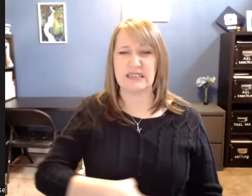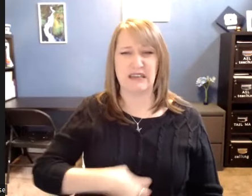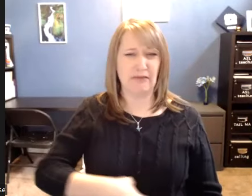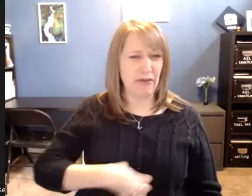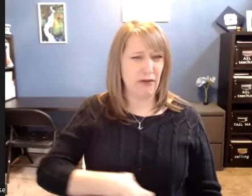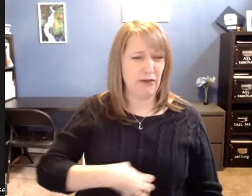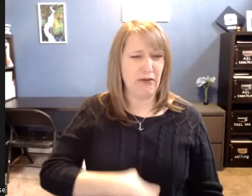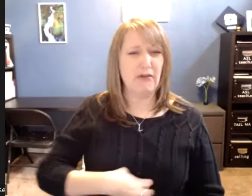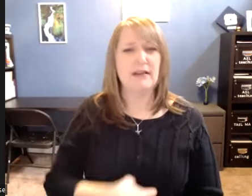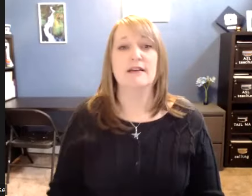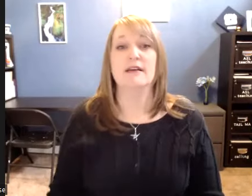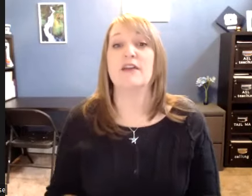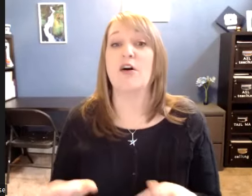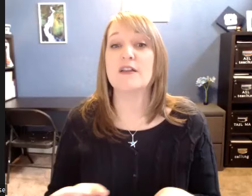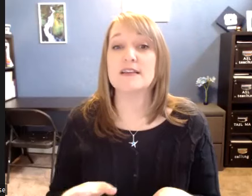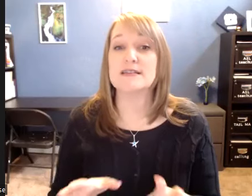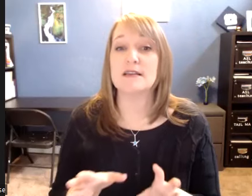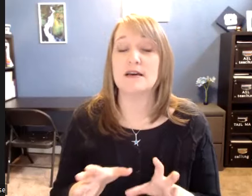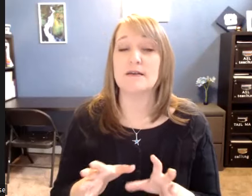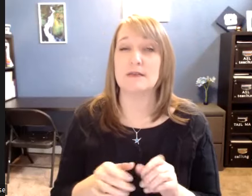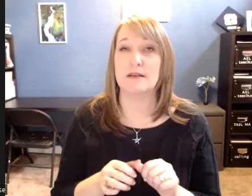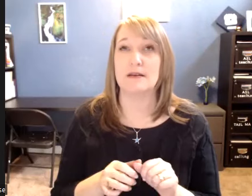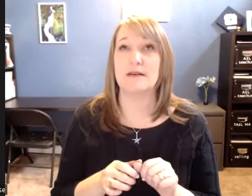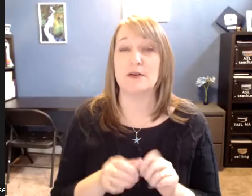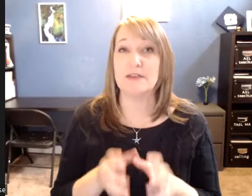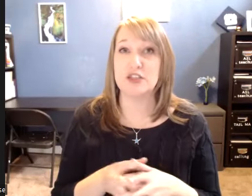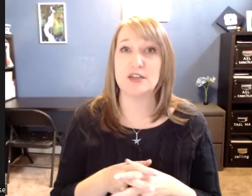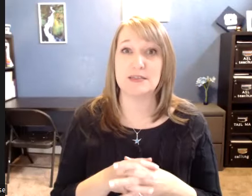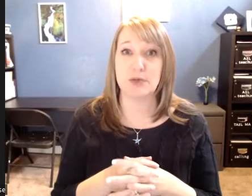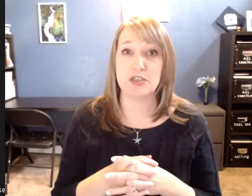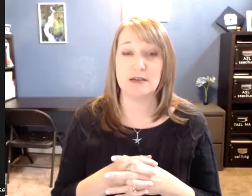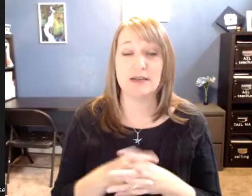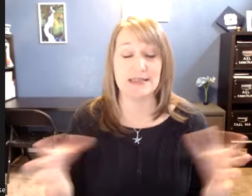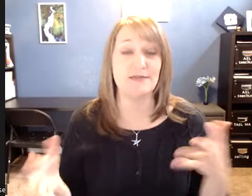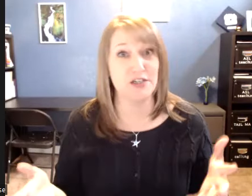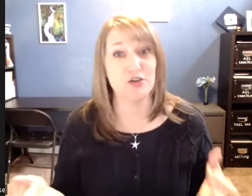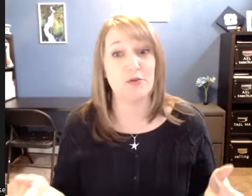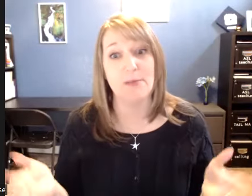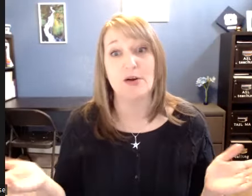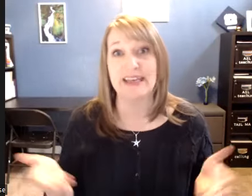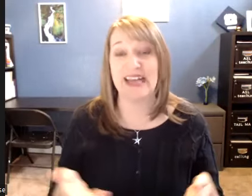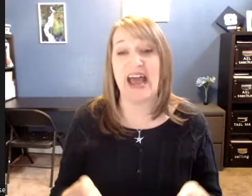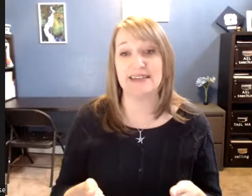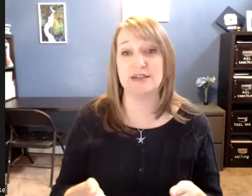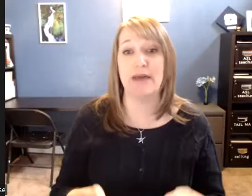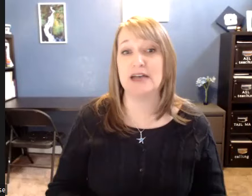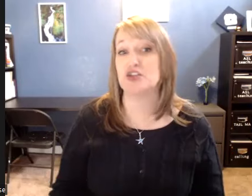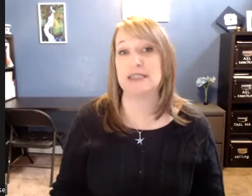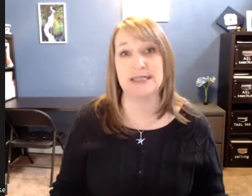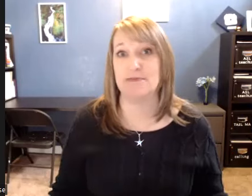Disgusting. Oh. And all of these, your facial expression is facial grammar. Like it has to match or it doesn't